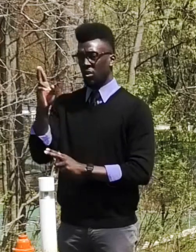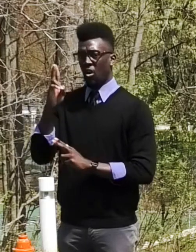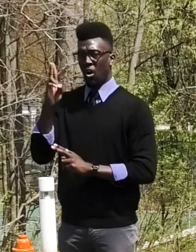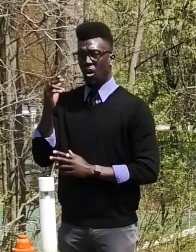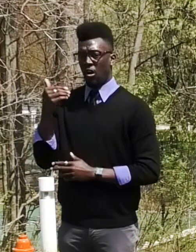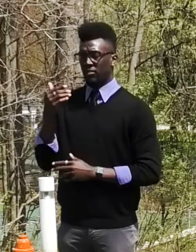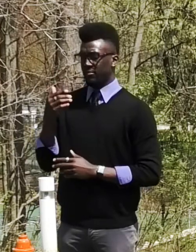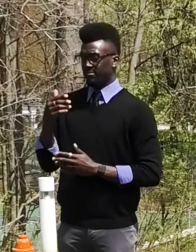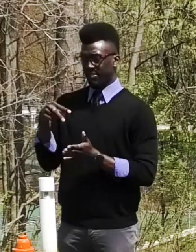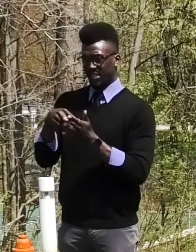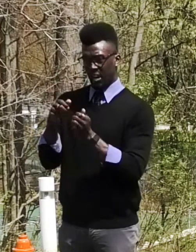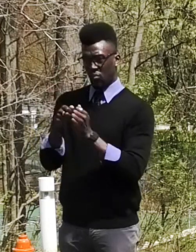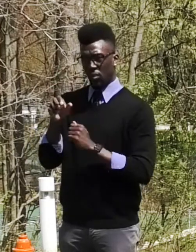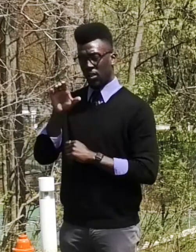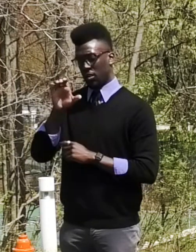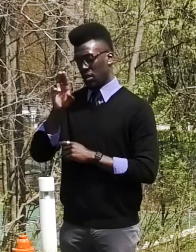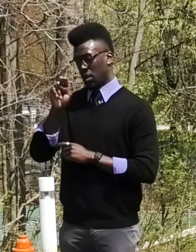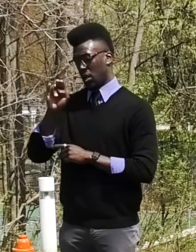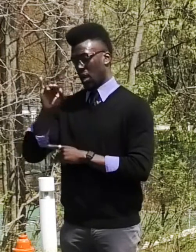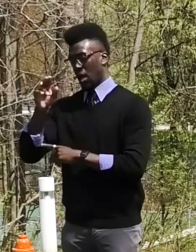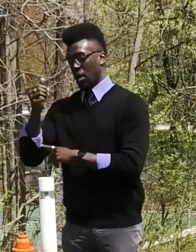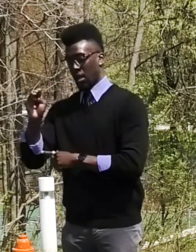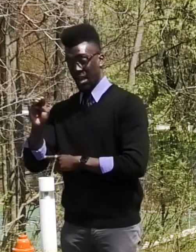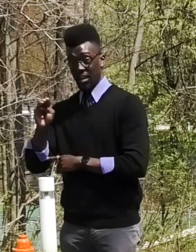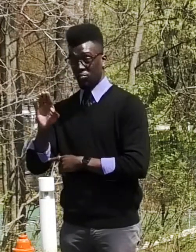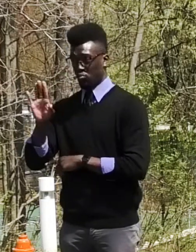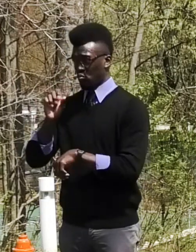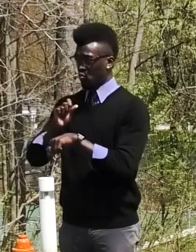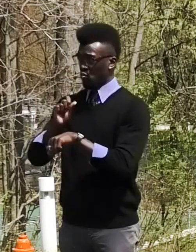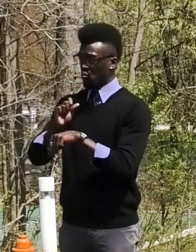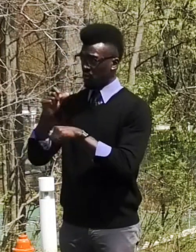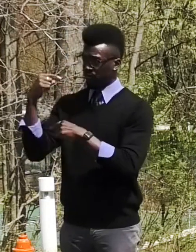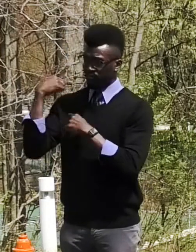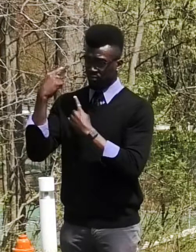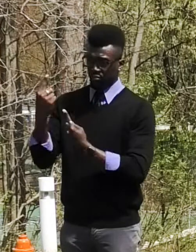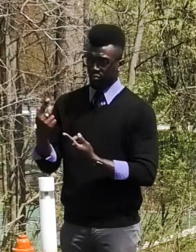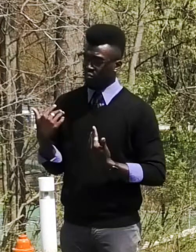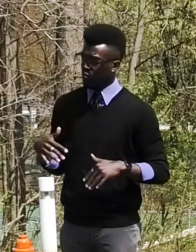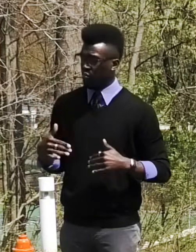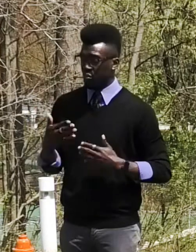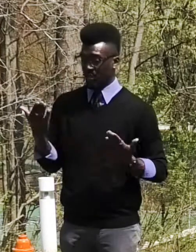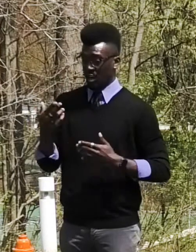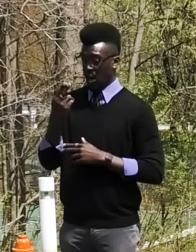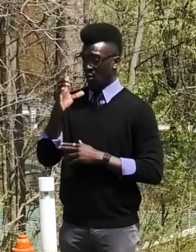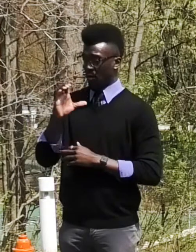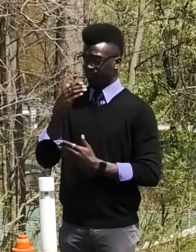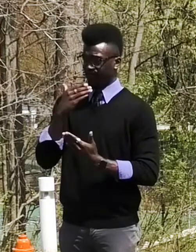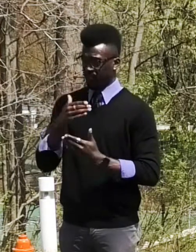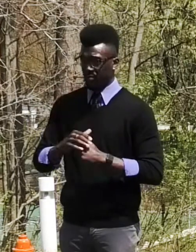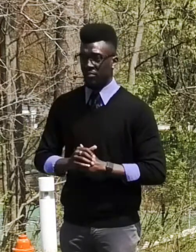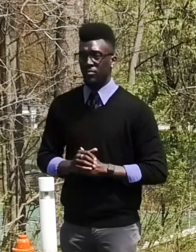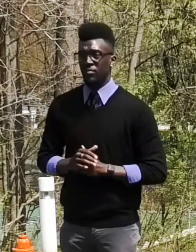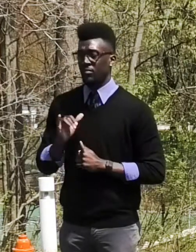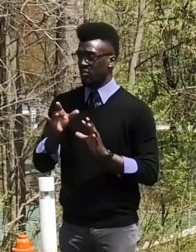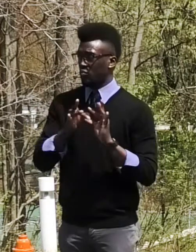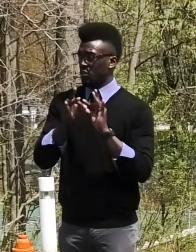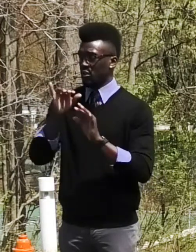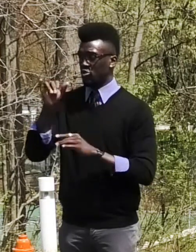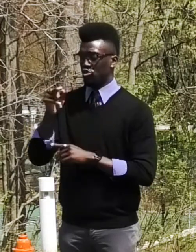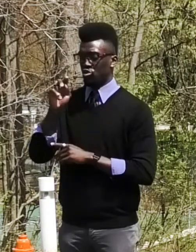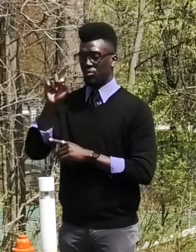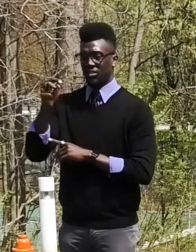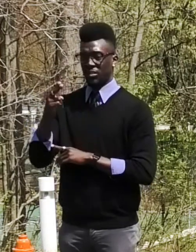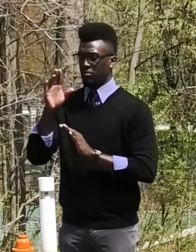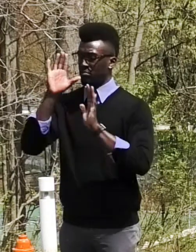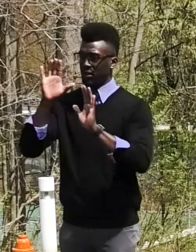to be standing with Dr. Cunningham and all the work that you've done in Howard County related to Juneteenth.